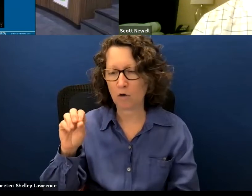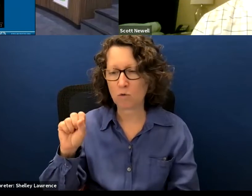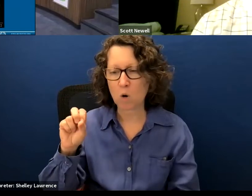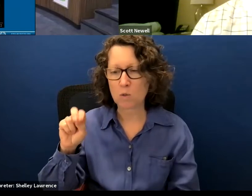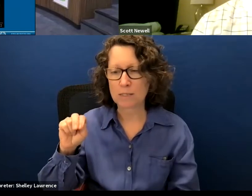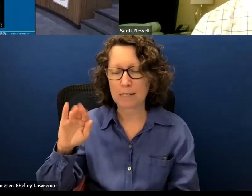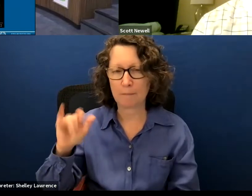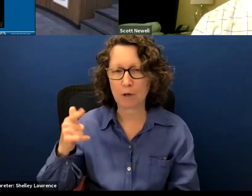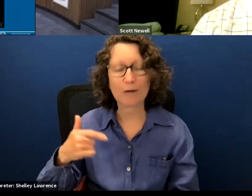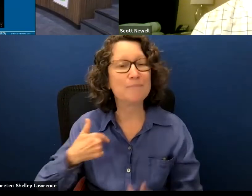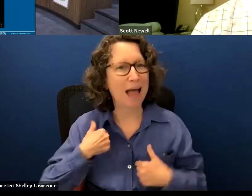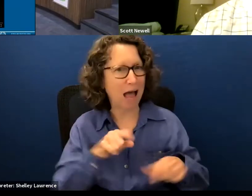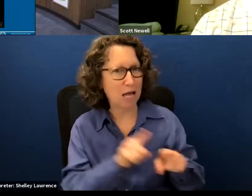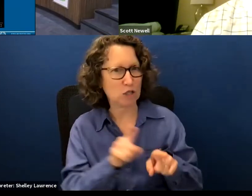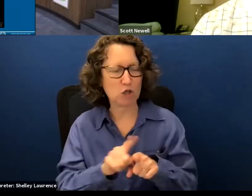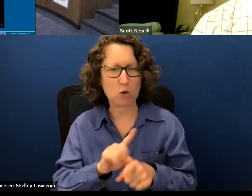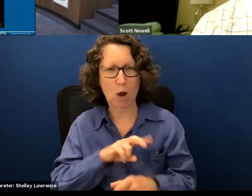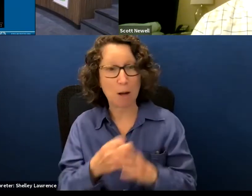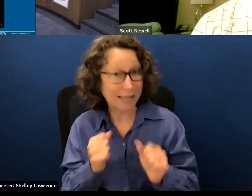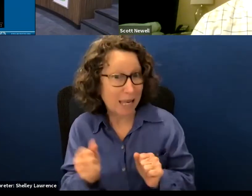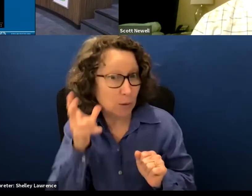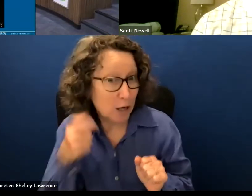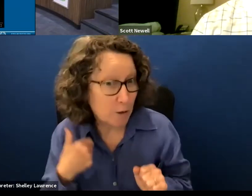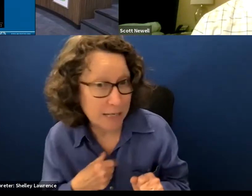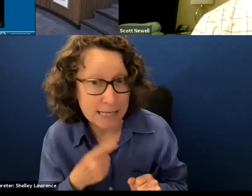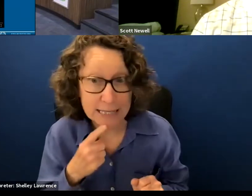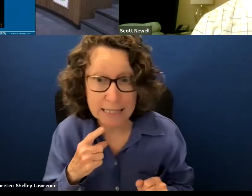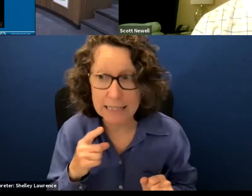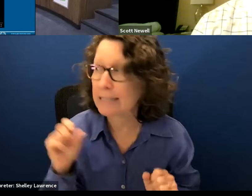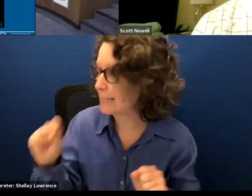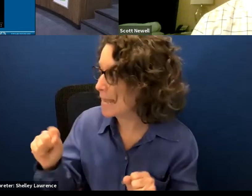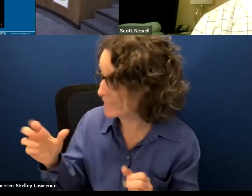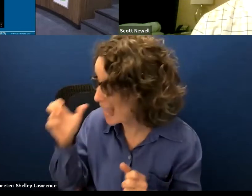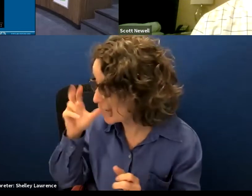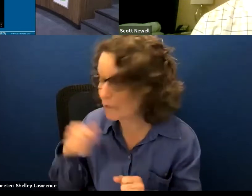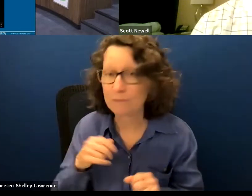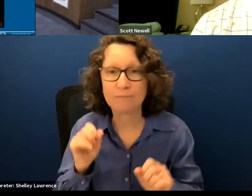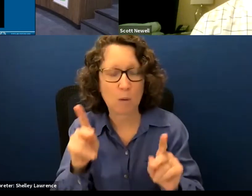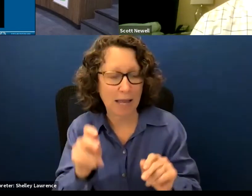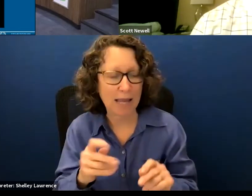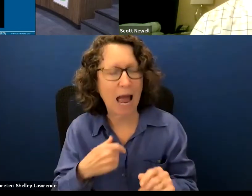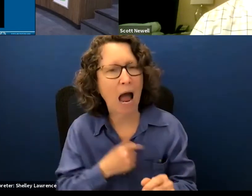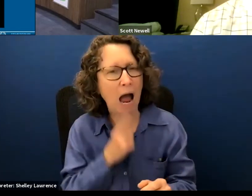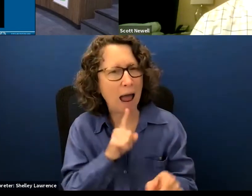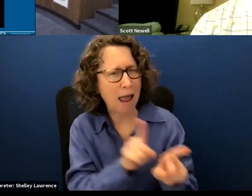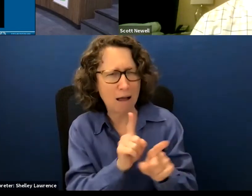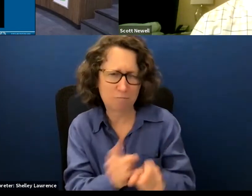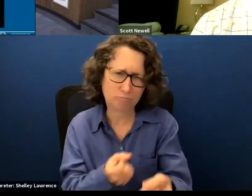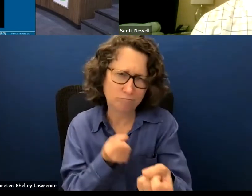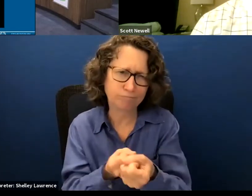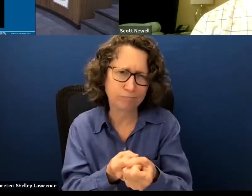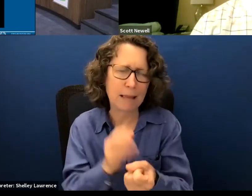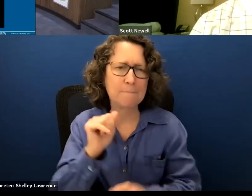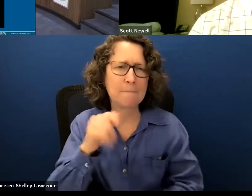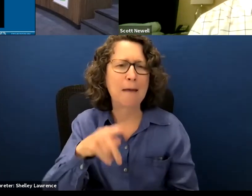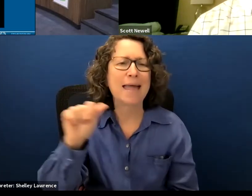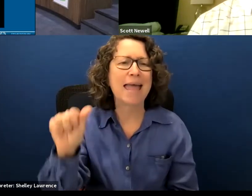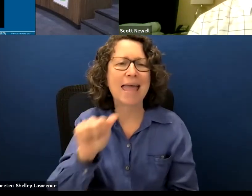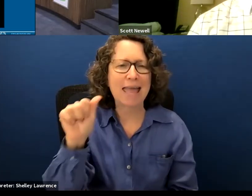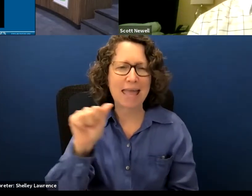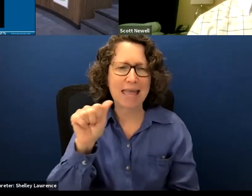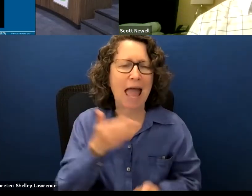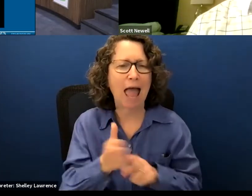Well, I too am all in. Can you hear me? I'm sorry. Yes. Hello? Oh, thank you. I too am all in for MAP A